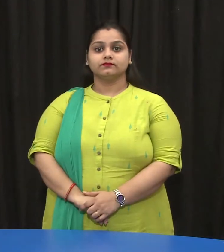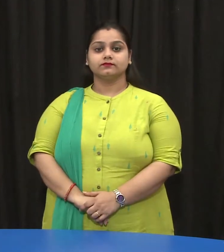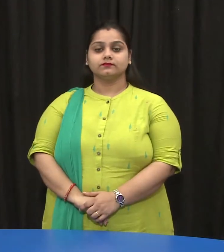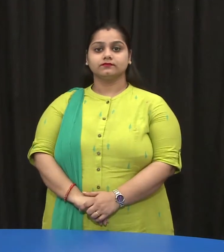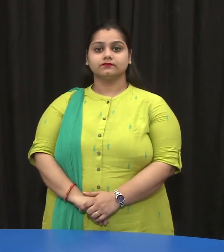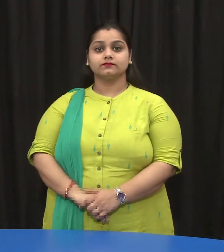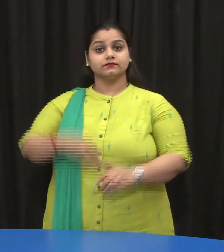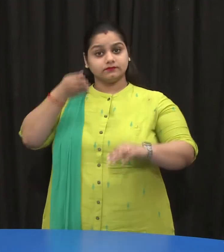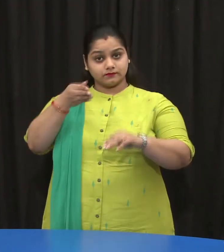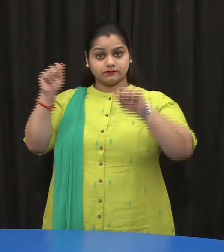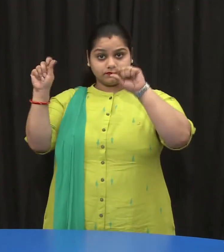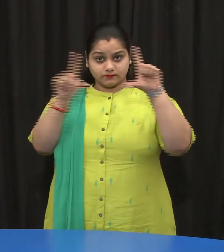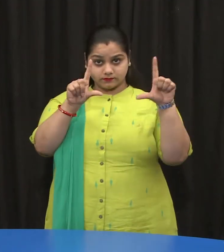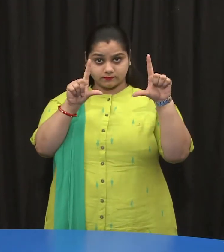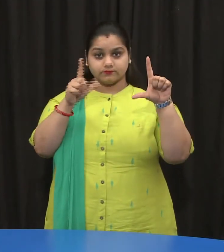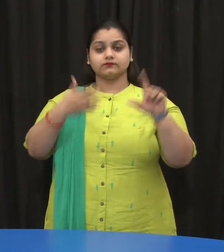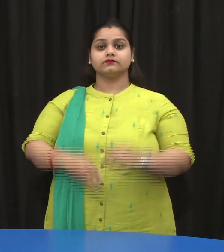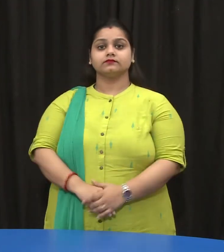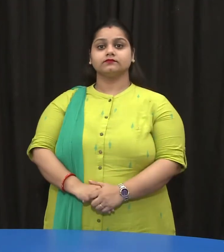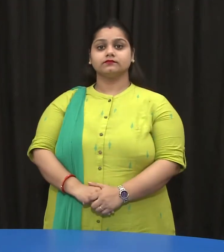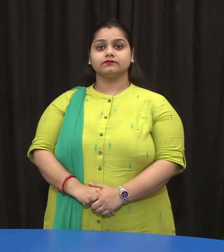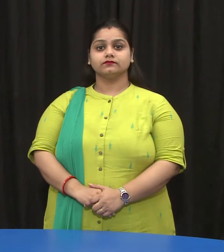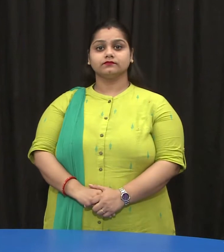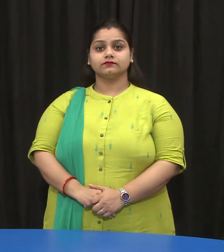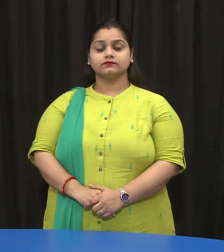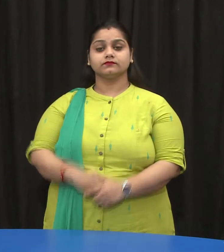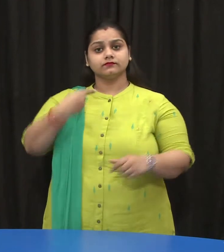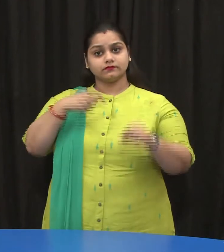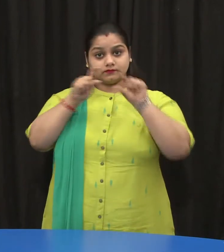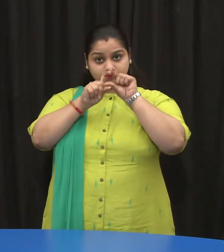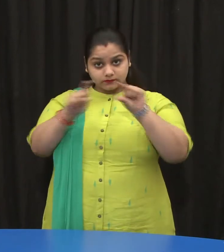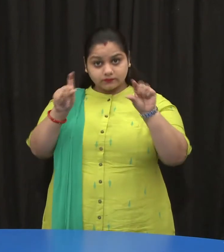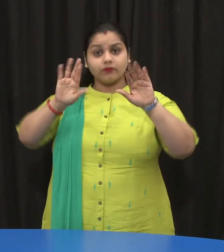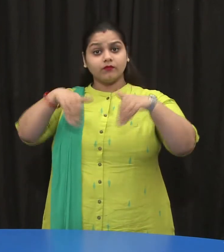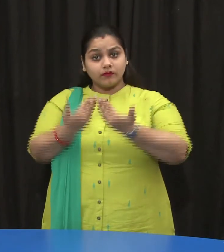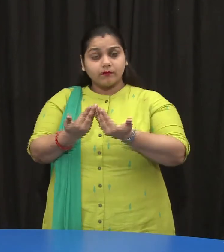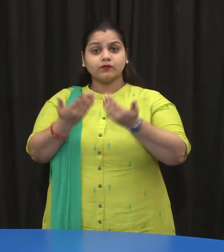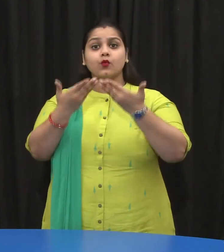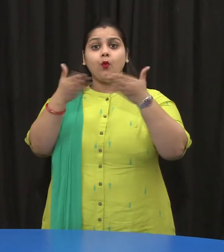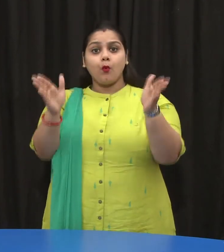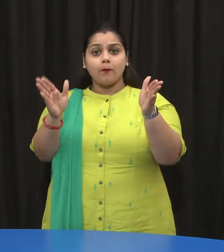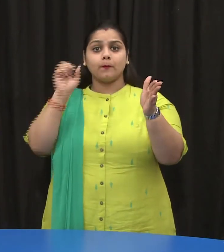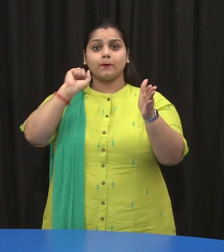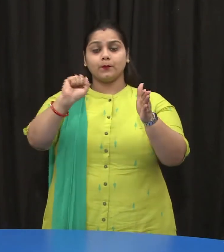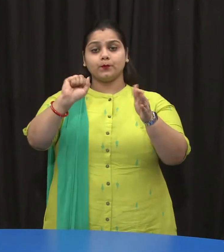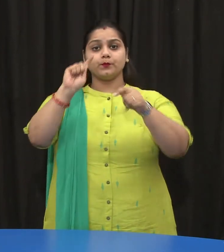In this slide, we clear how to open spreadsheet,